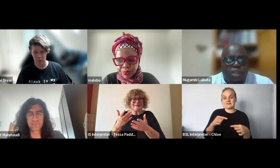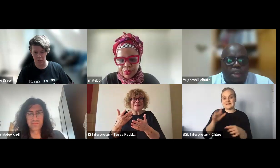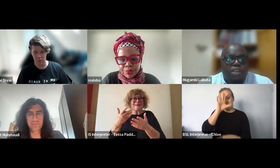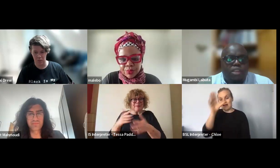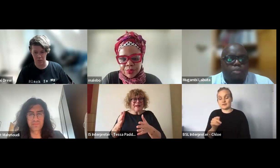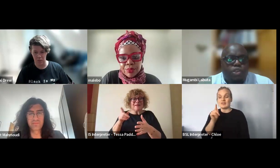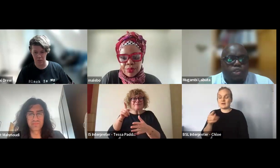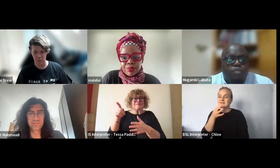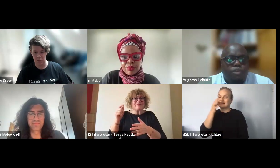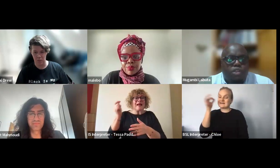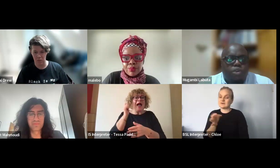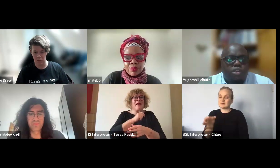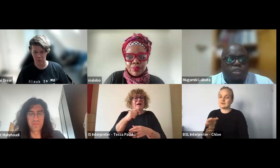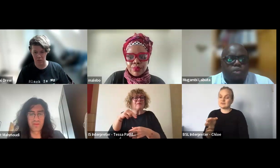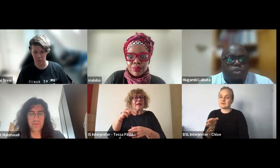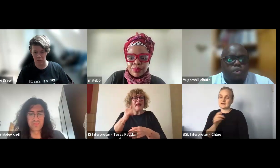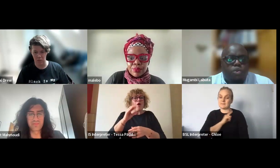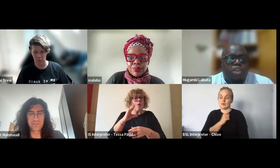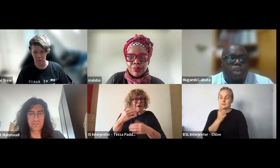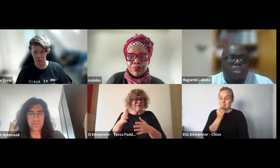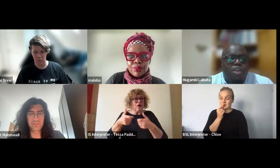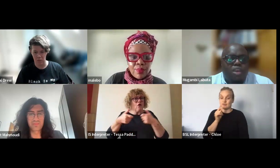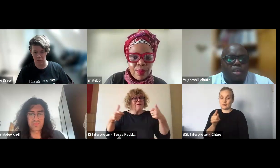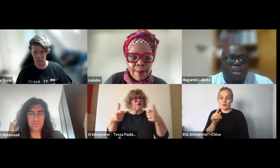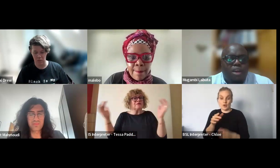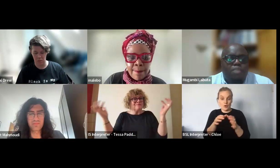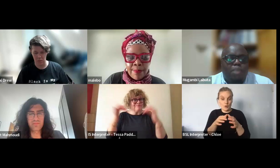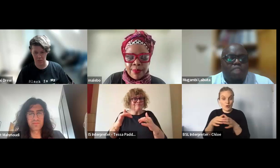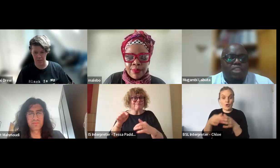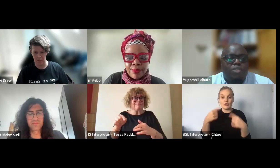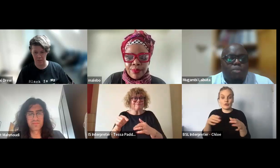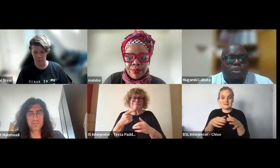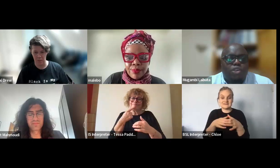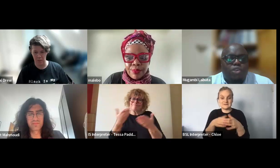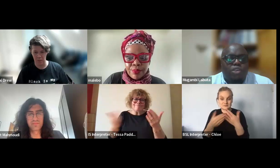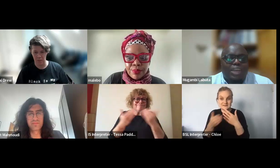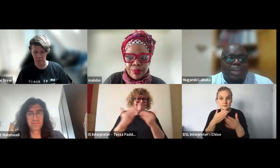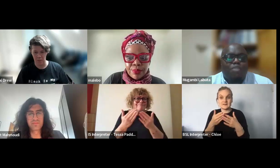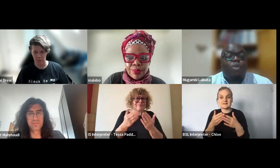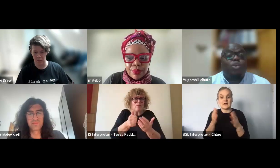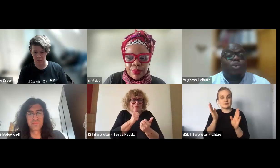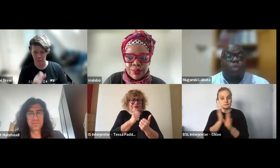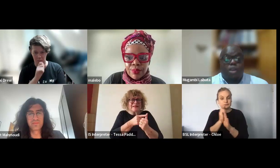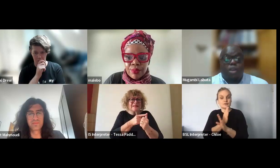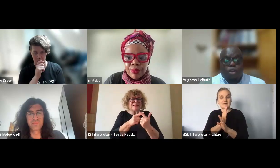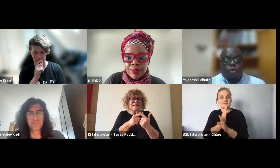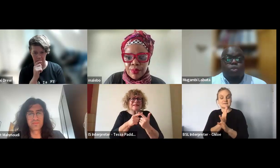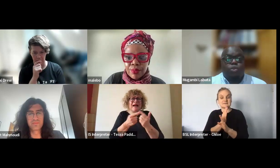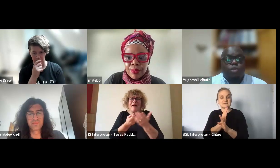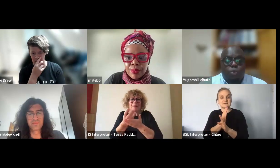question, the independence and the potential for these authorities to deal with these privacy or data protection issues that have a